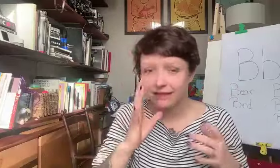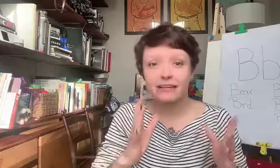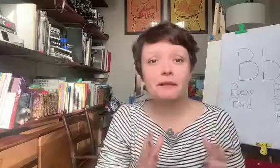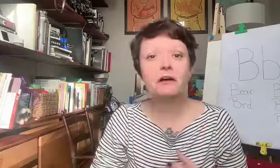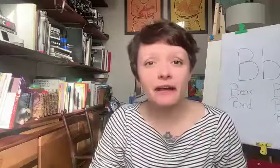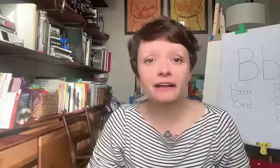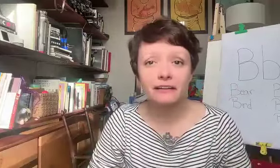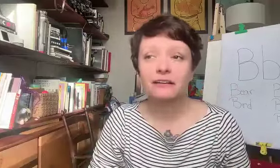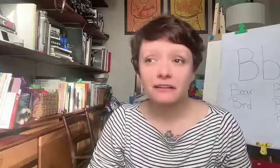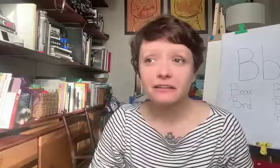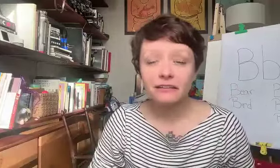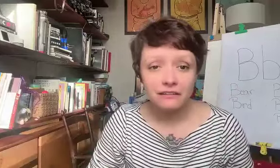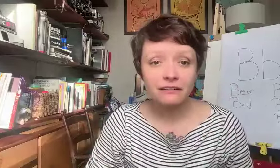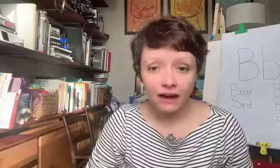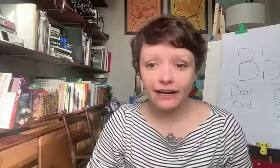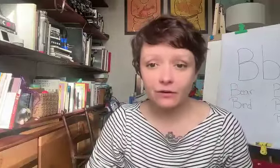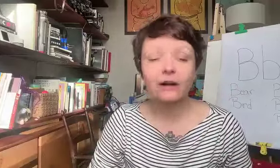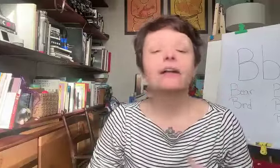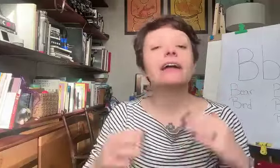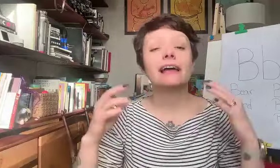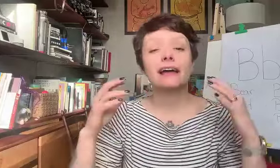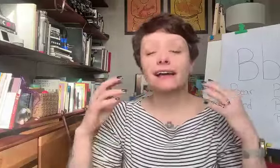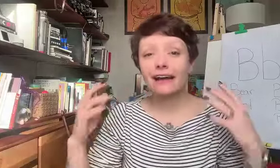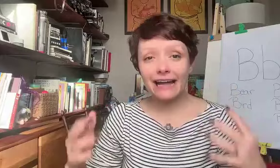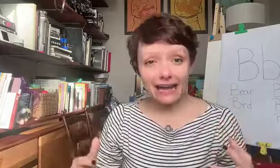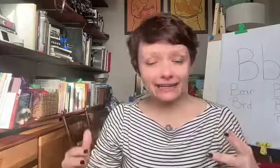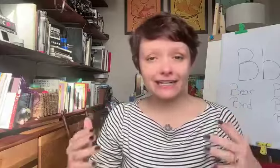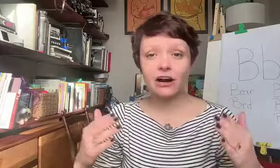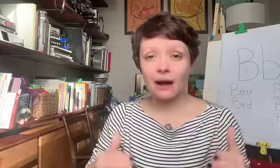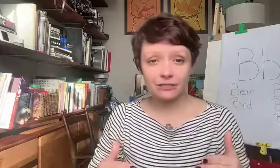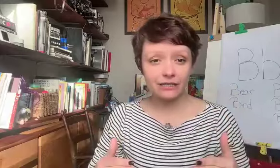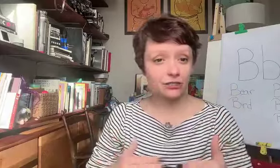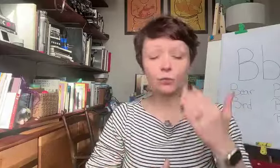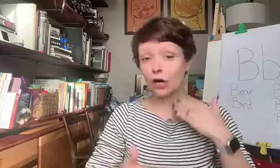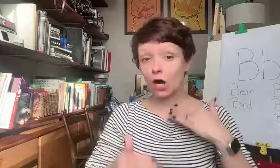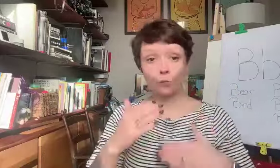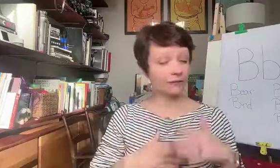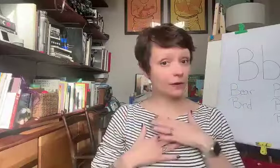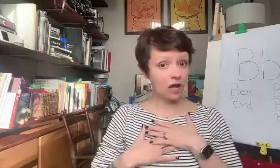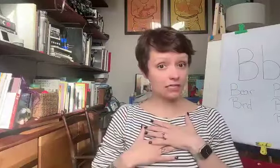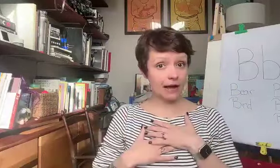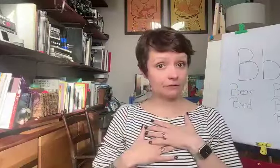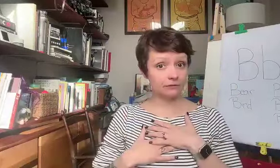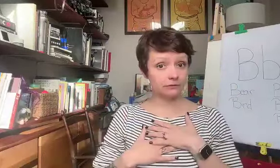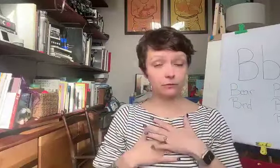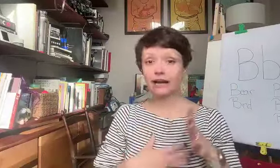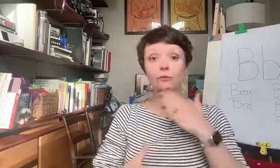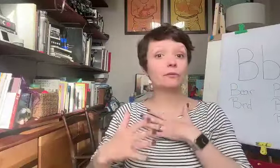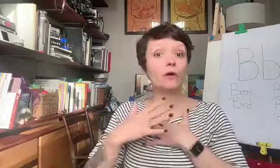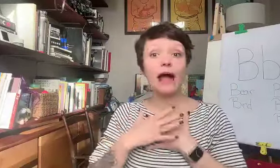then I'd be like, okay. All right, cool. Again, it's our opportunity to work on whatever we've talked about, whatever we've read.